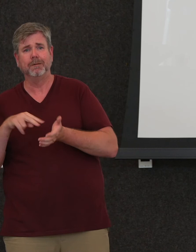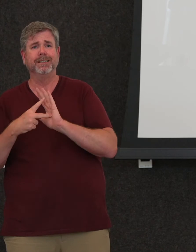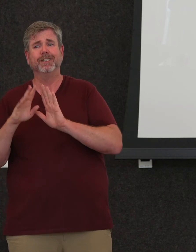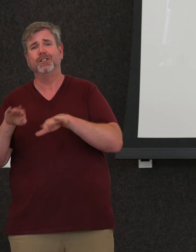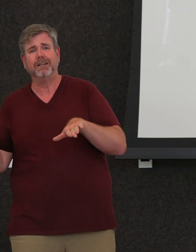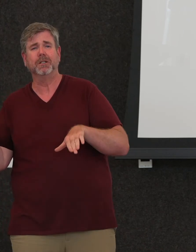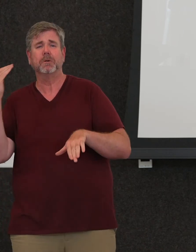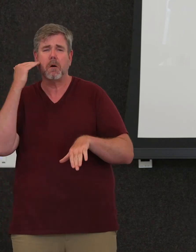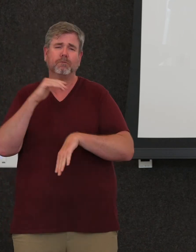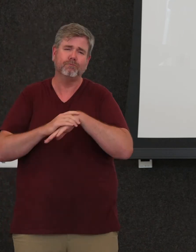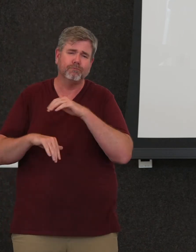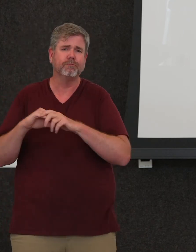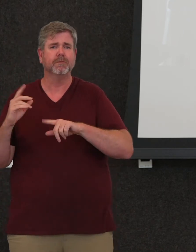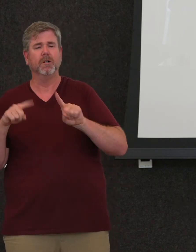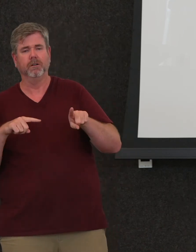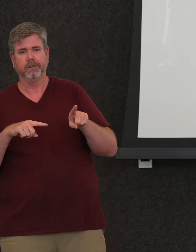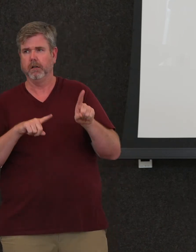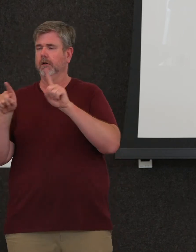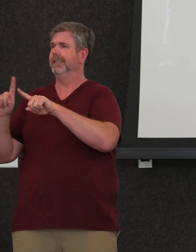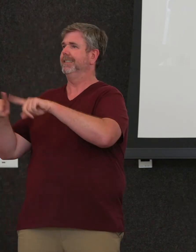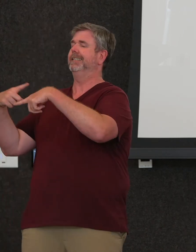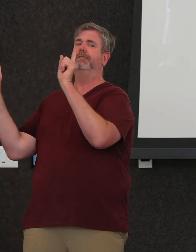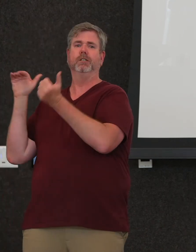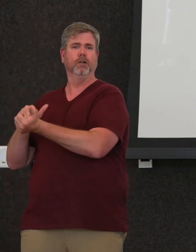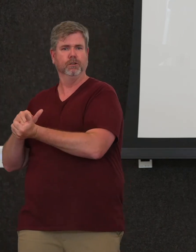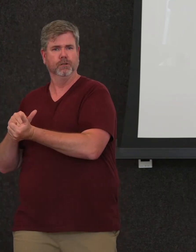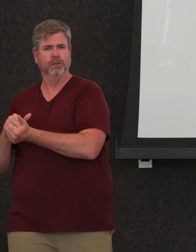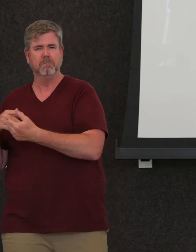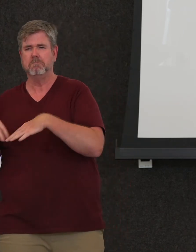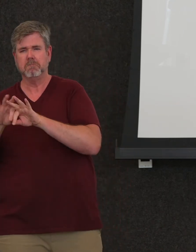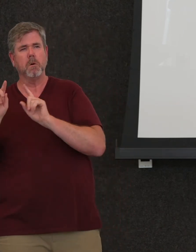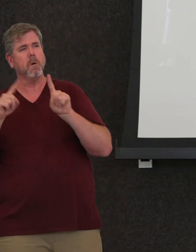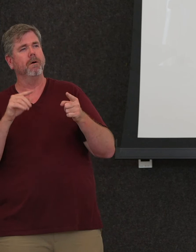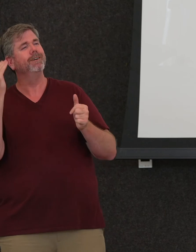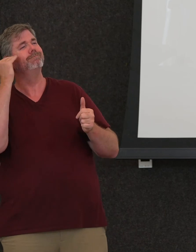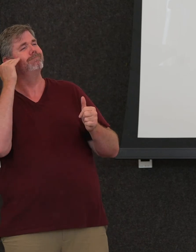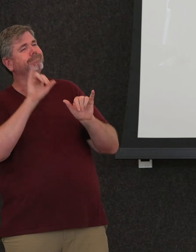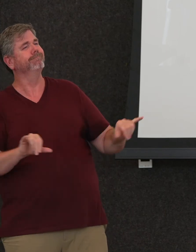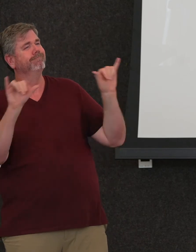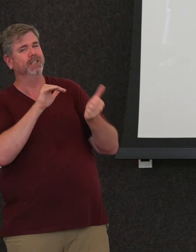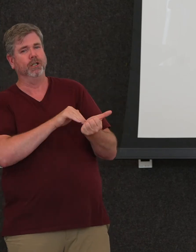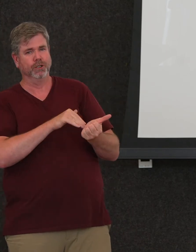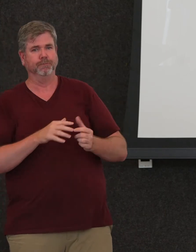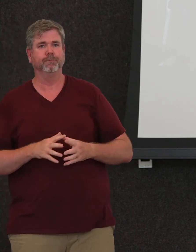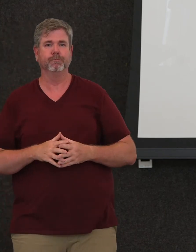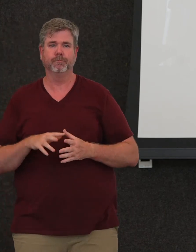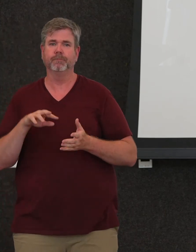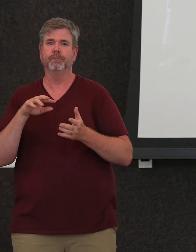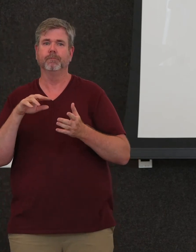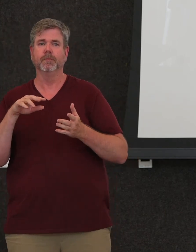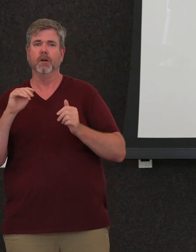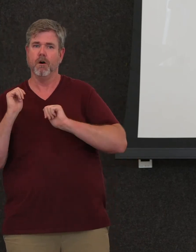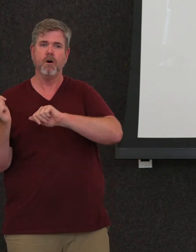a while. So it's worth asking at least your pediatrician or family doctor if they're able to provide treatment in